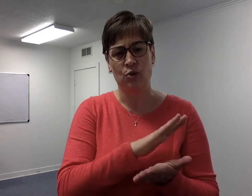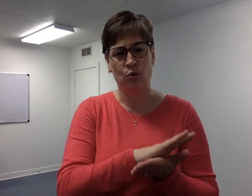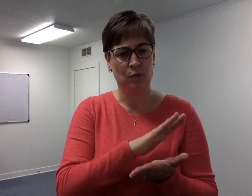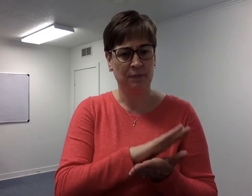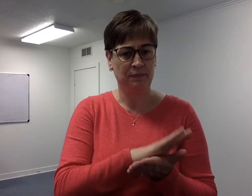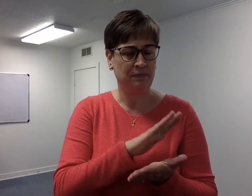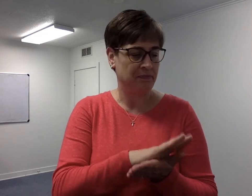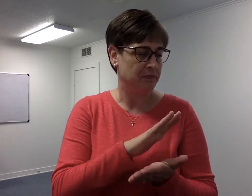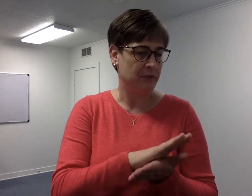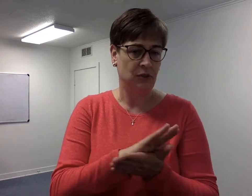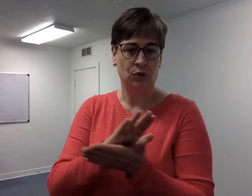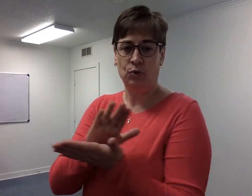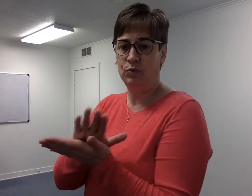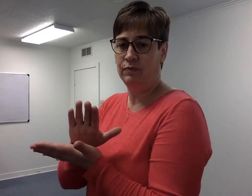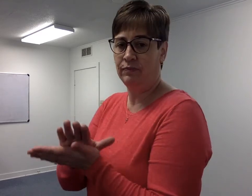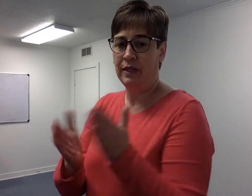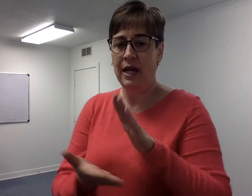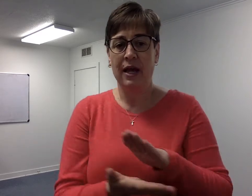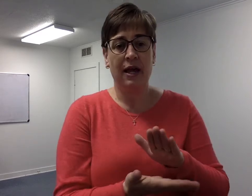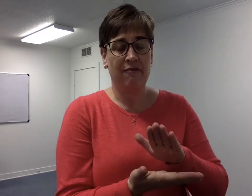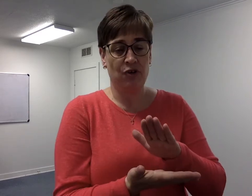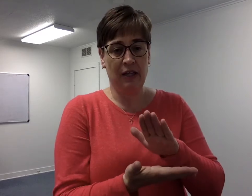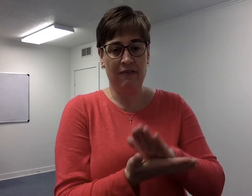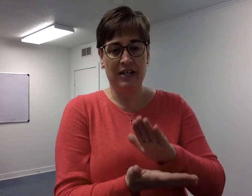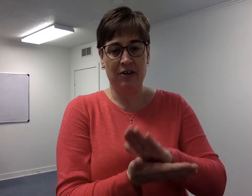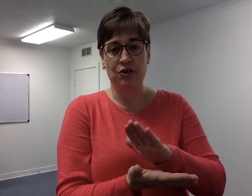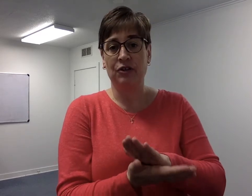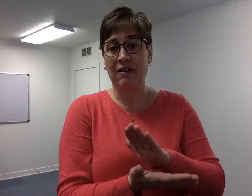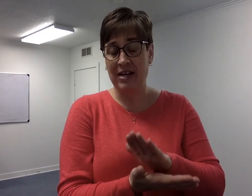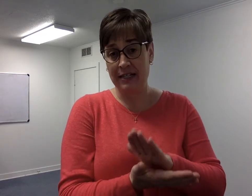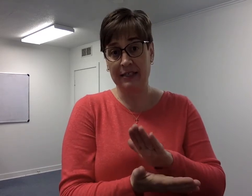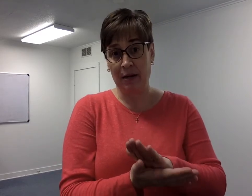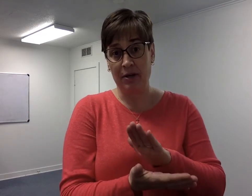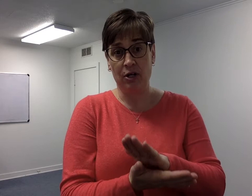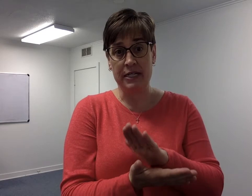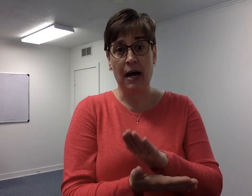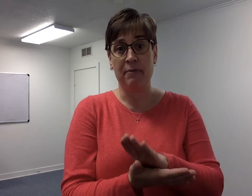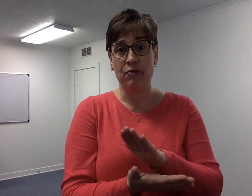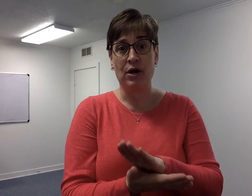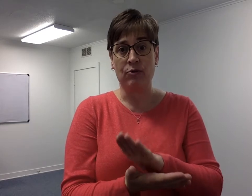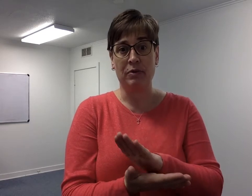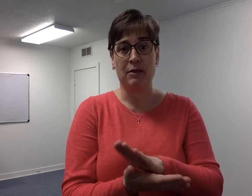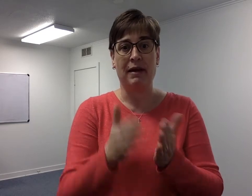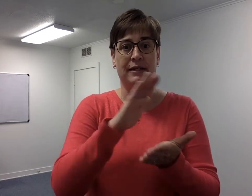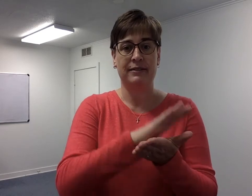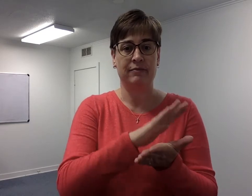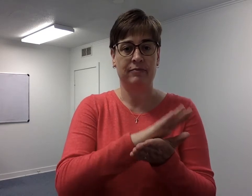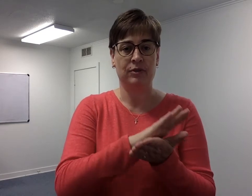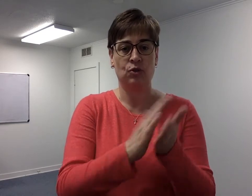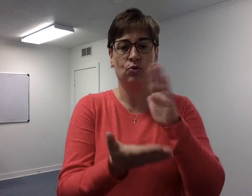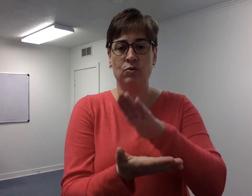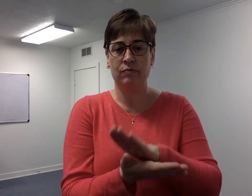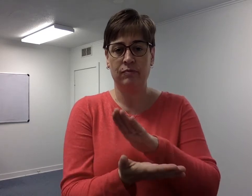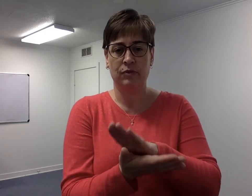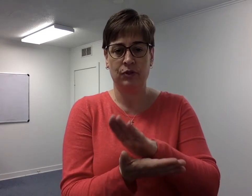school, school. And for a left-hander, your left hand's gonna be on top and the right will be the base. School,